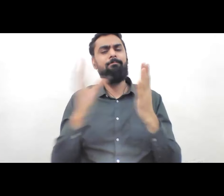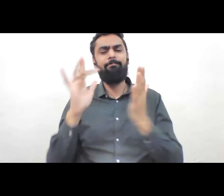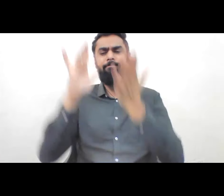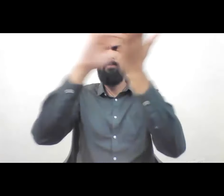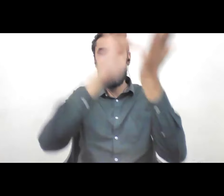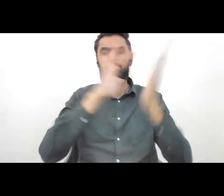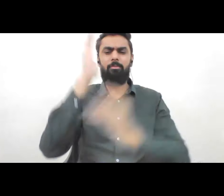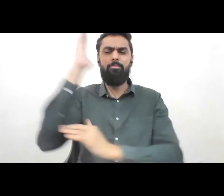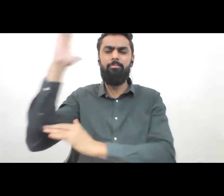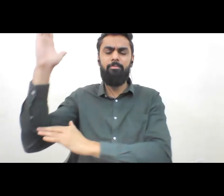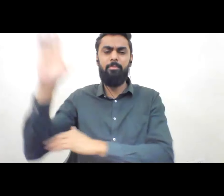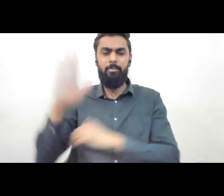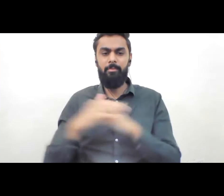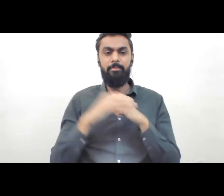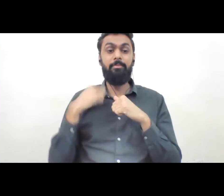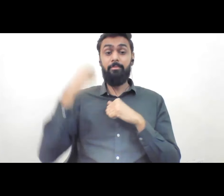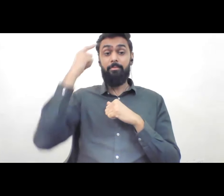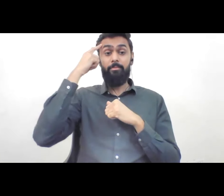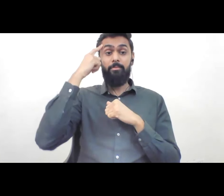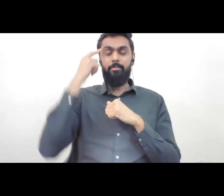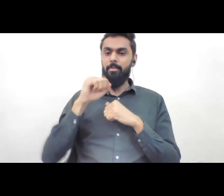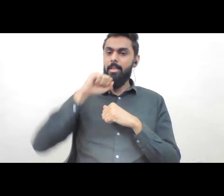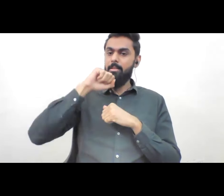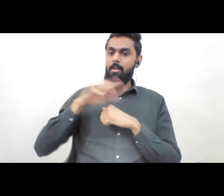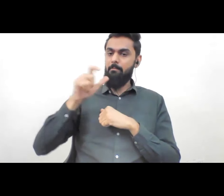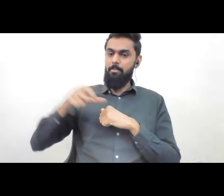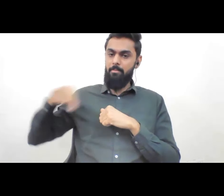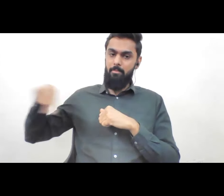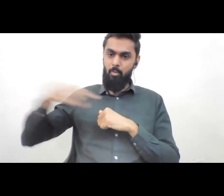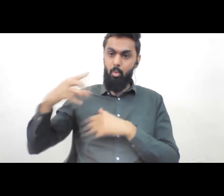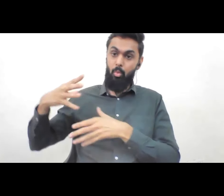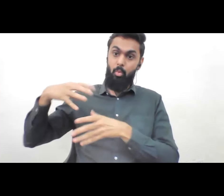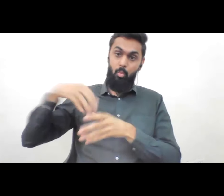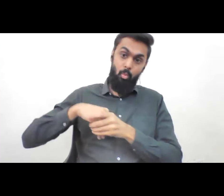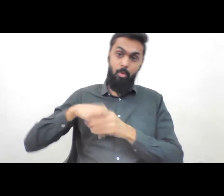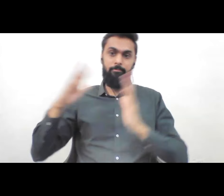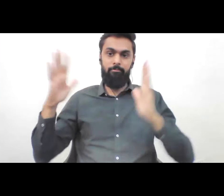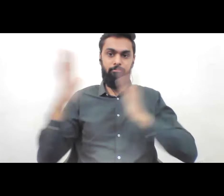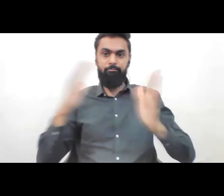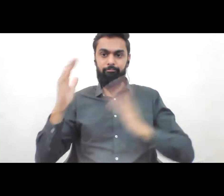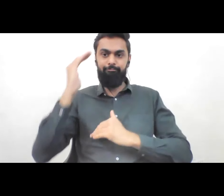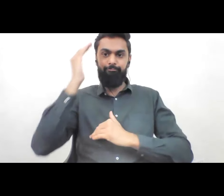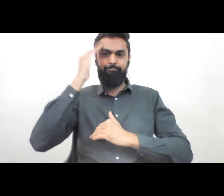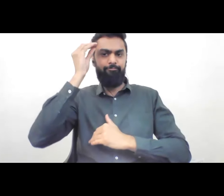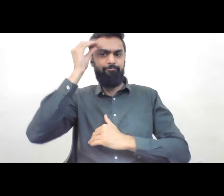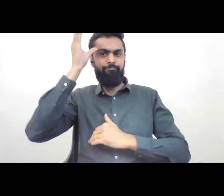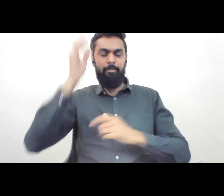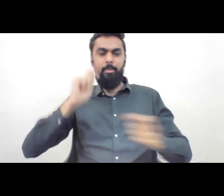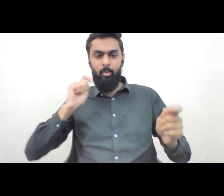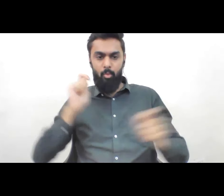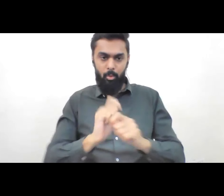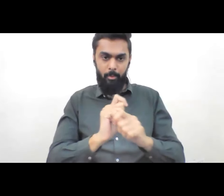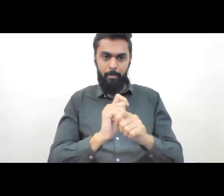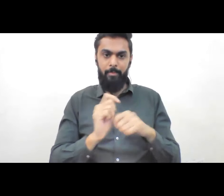and I think young people are more involved and they're more aware, and sometimes they hold